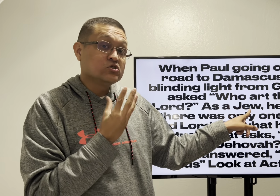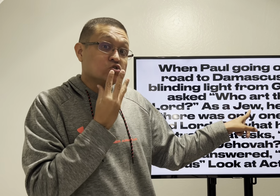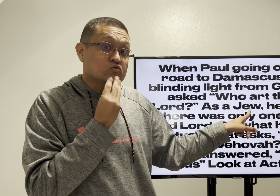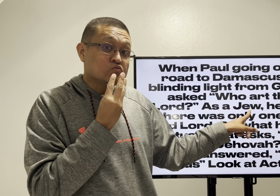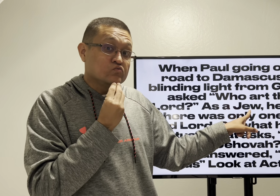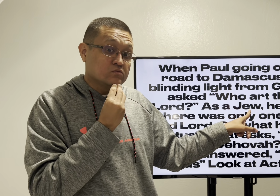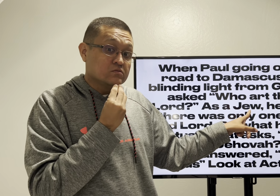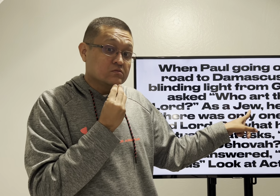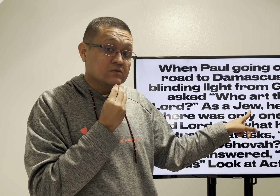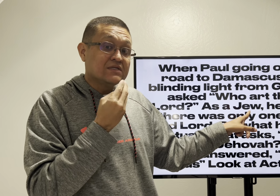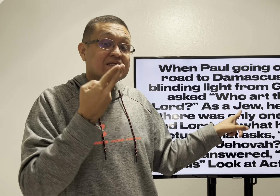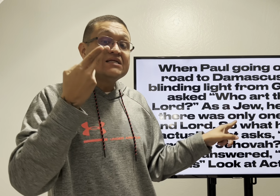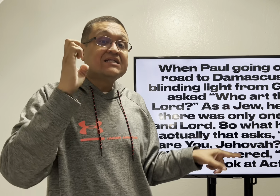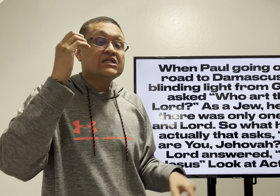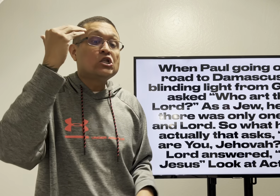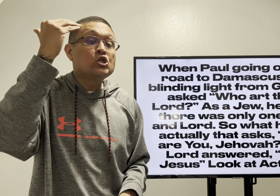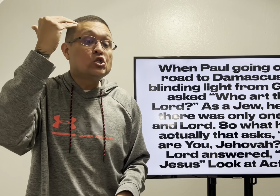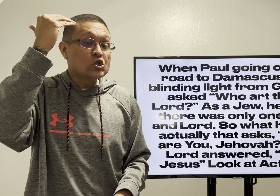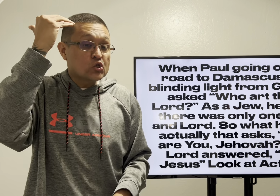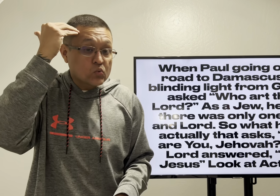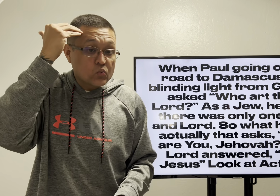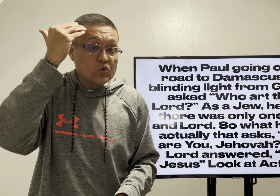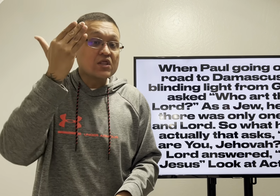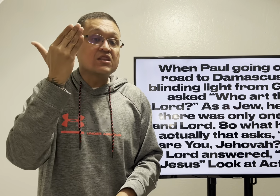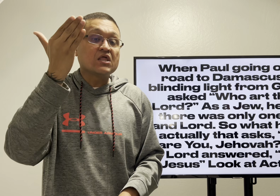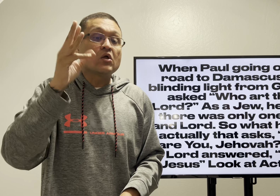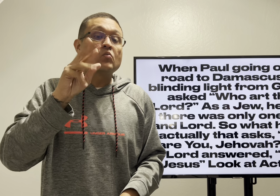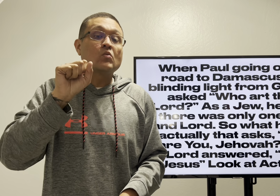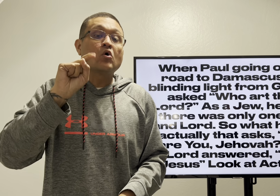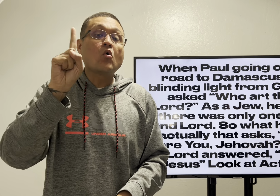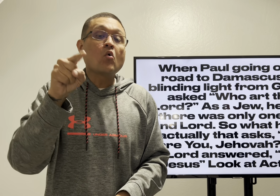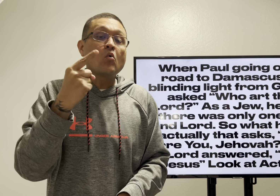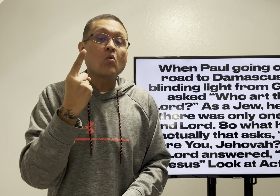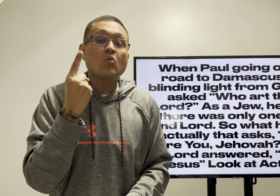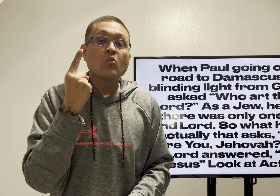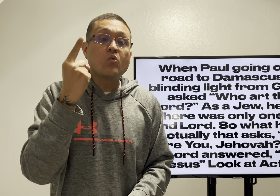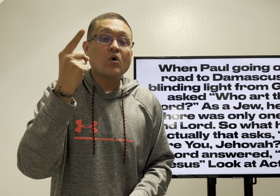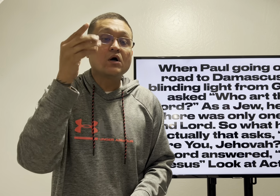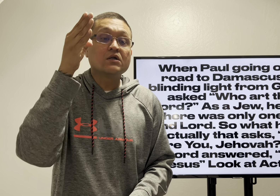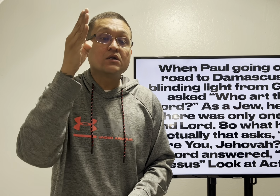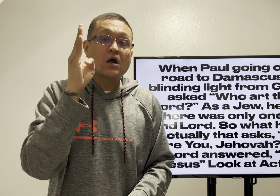As a Jew, he knew there was only